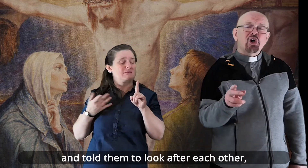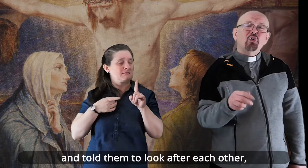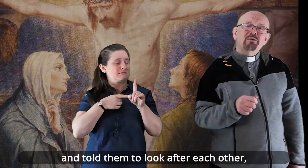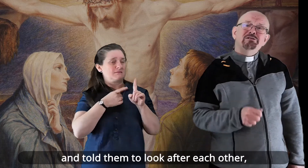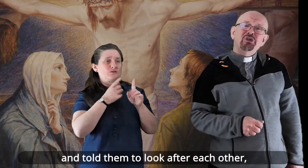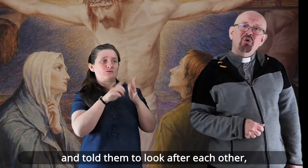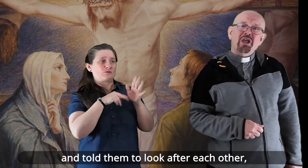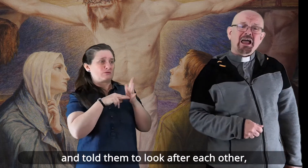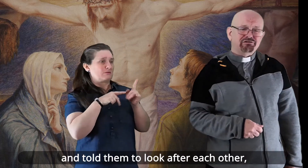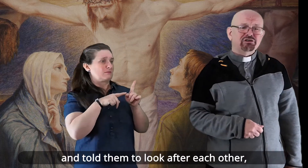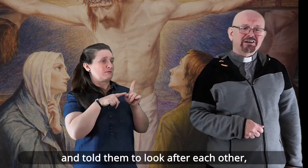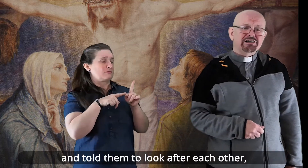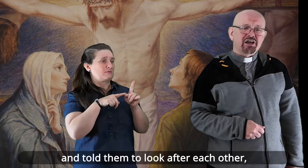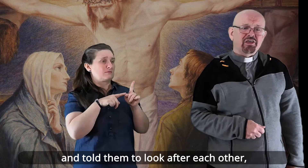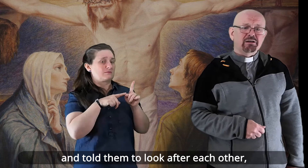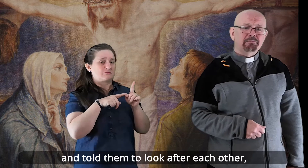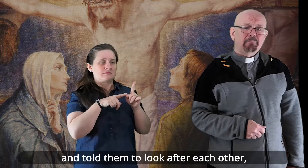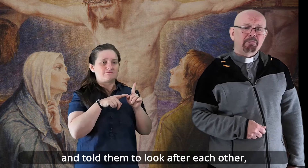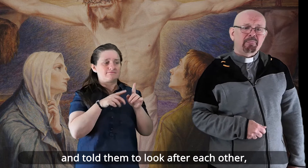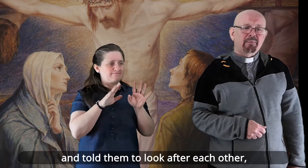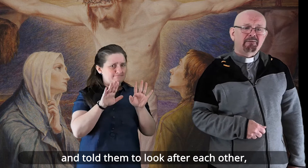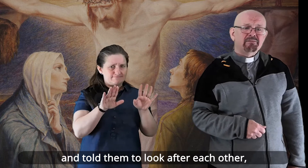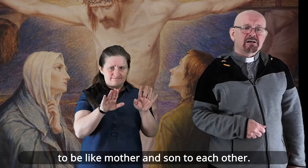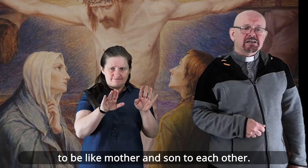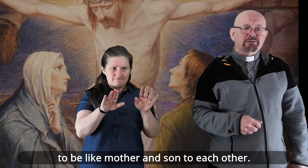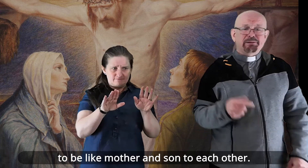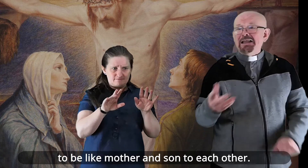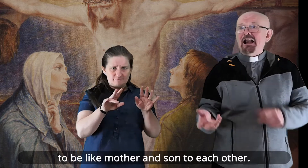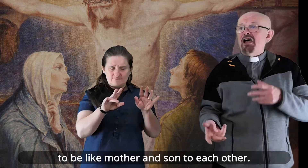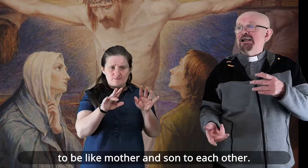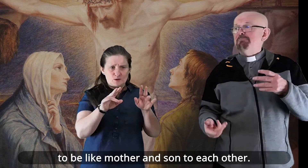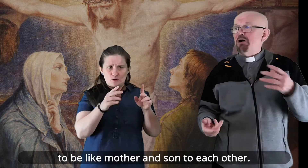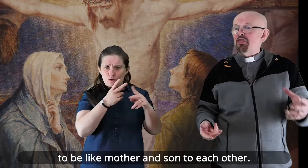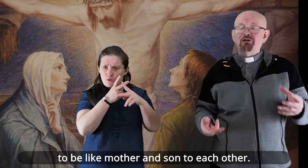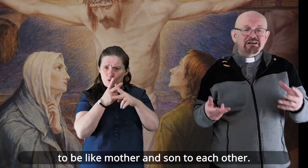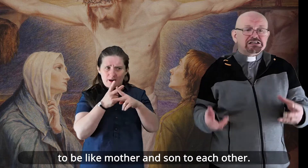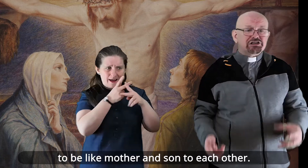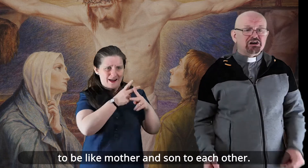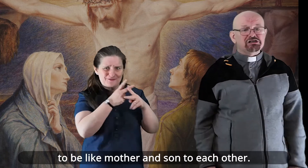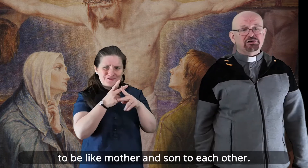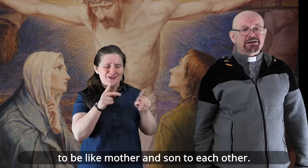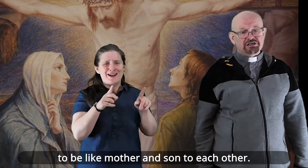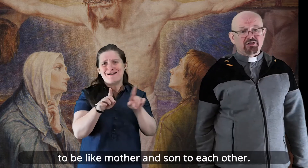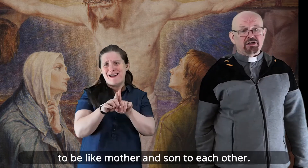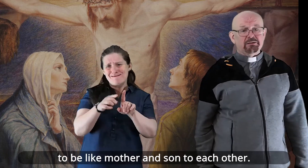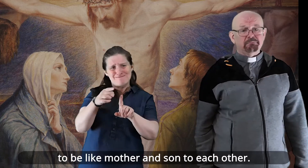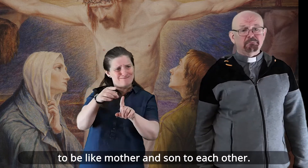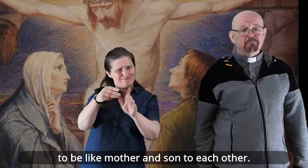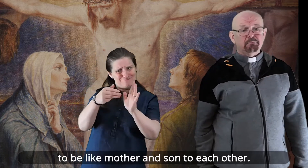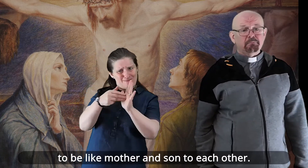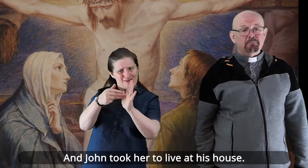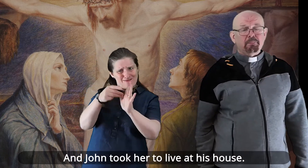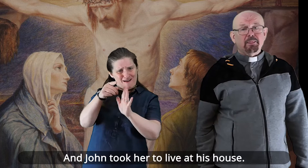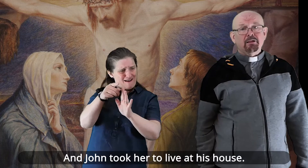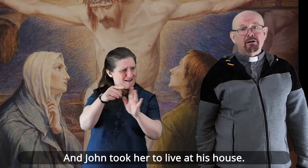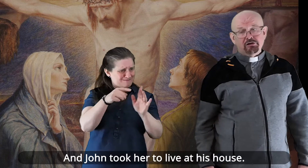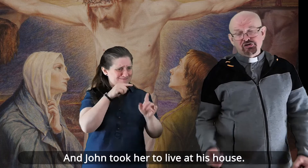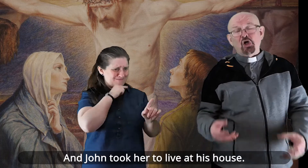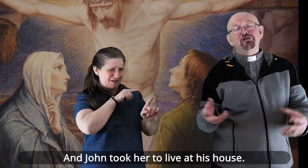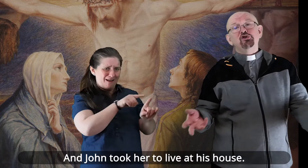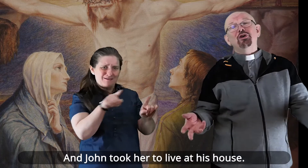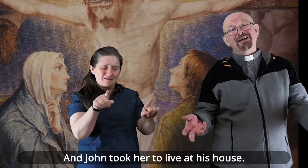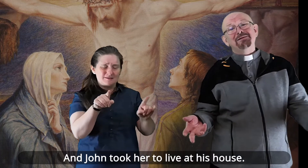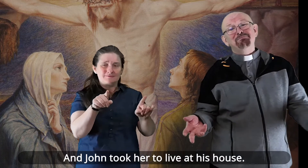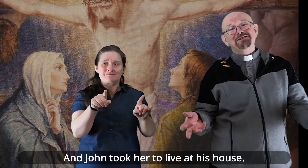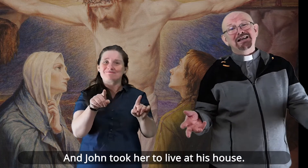And he told them to look after each other, to be like a mother and son to each other. And